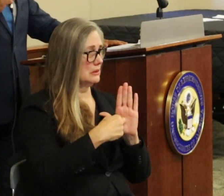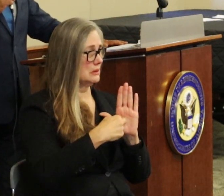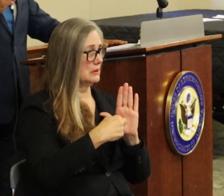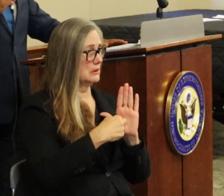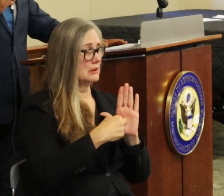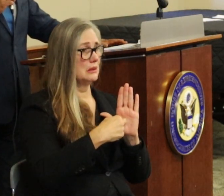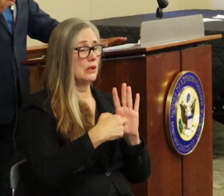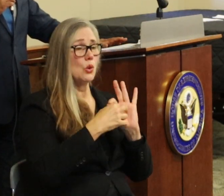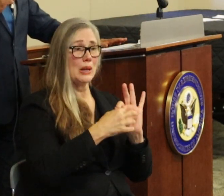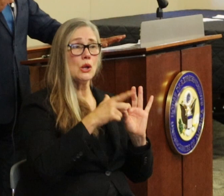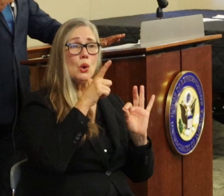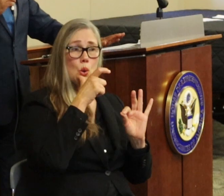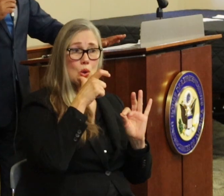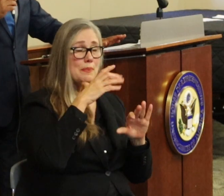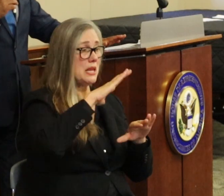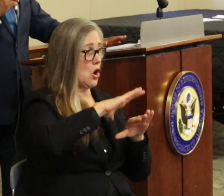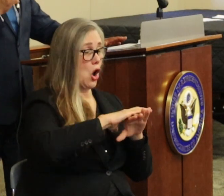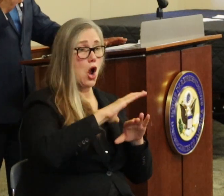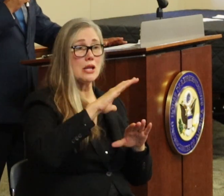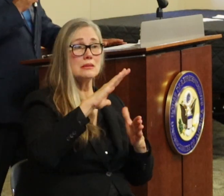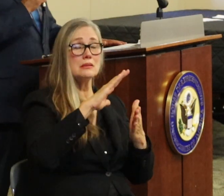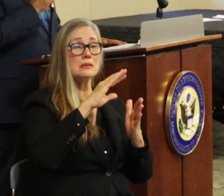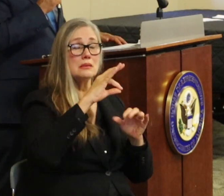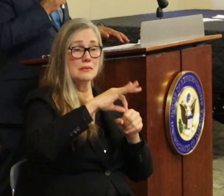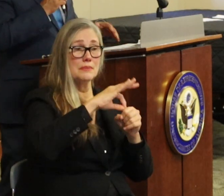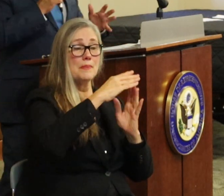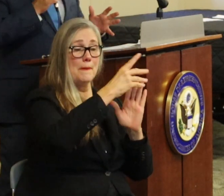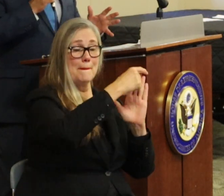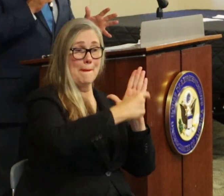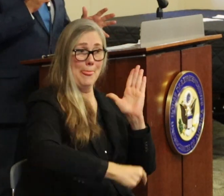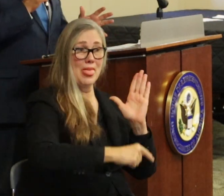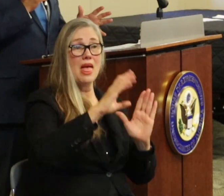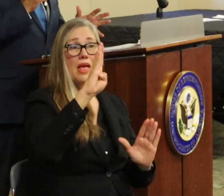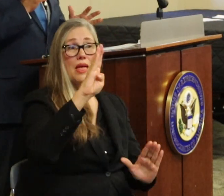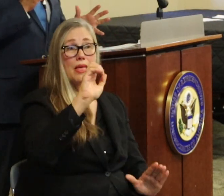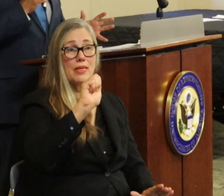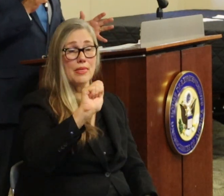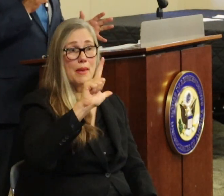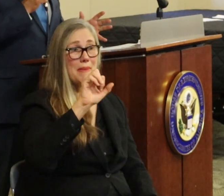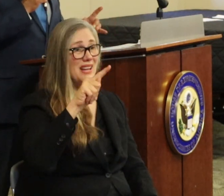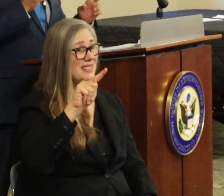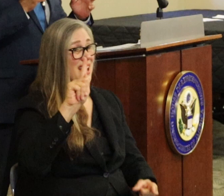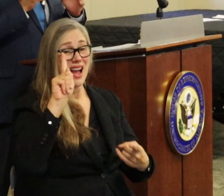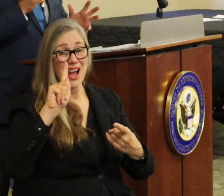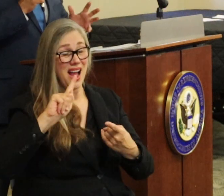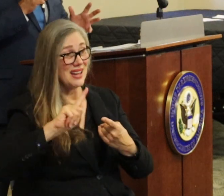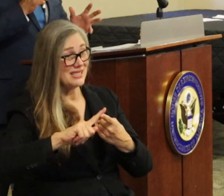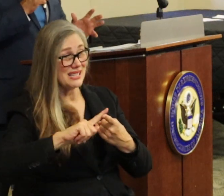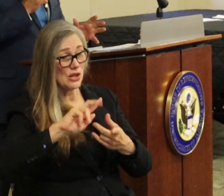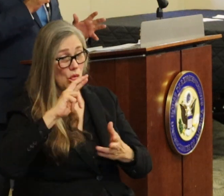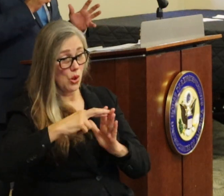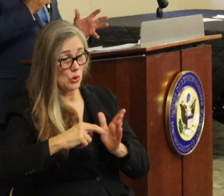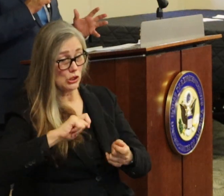can get on the ballot, how you could get on the ballot. And those rules, unless they're changed, unless they're